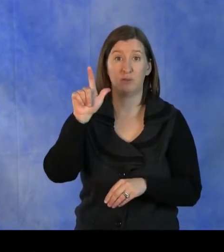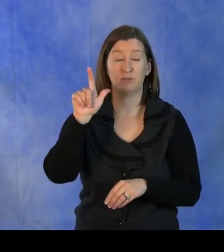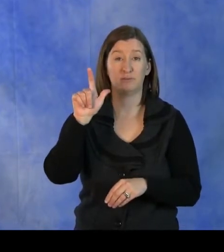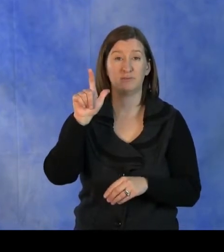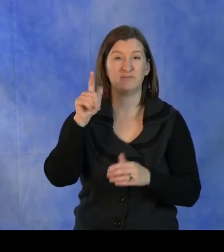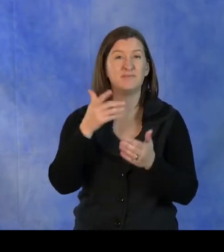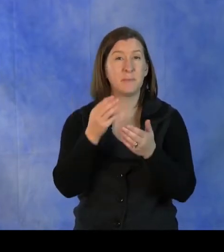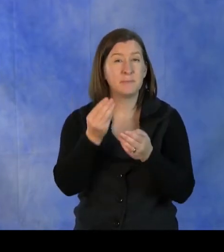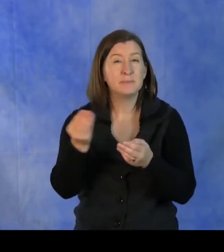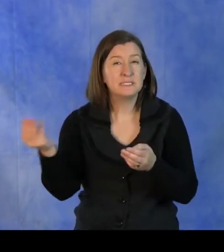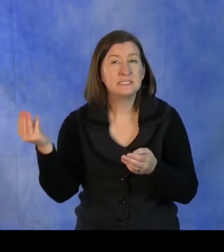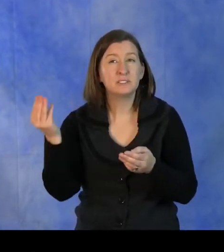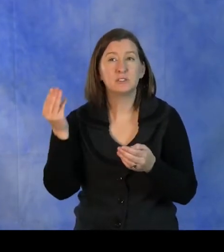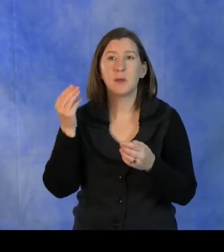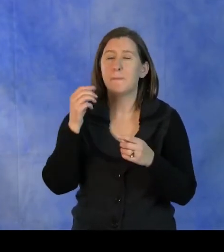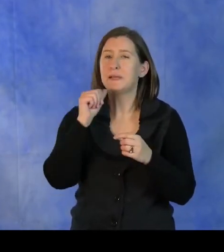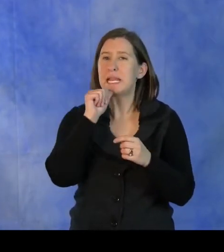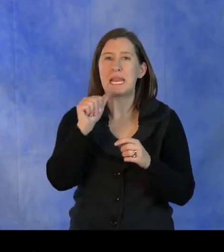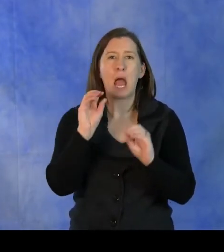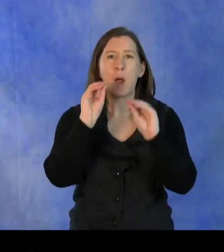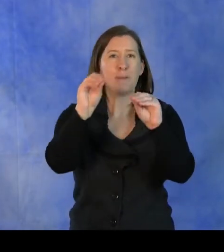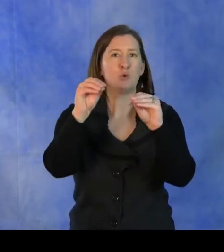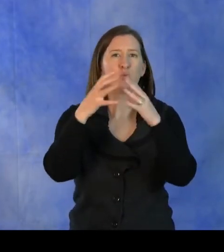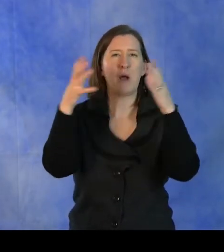And try to use more visual aids.